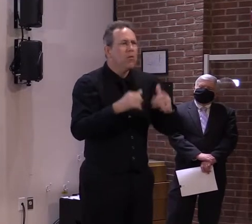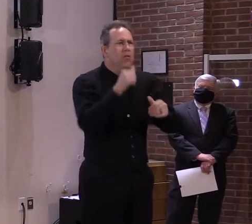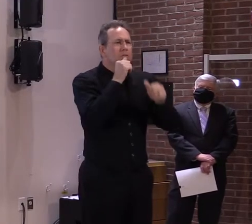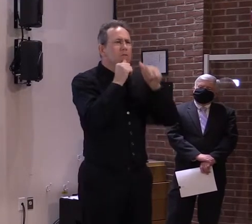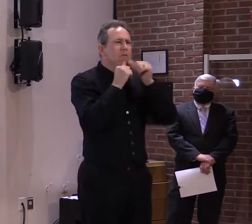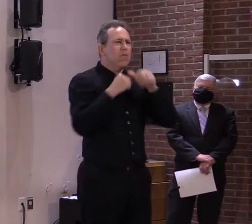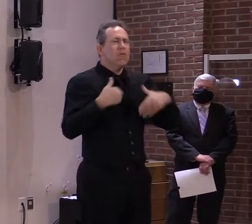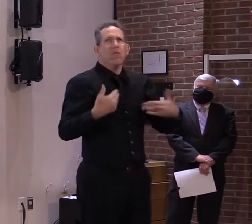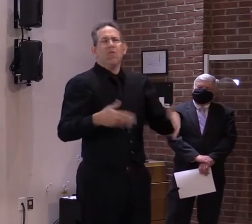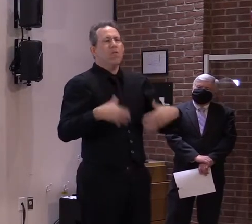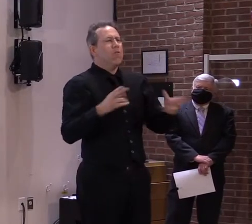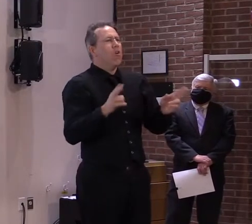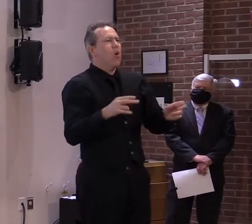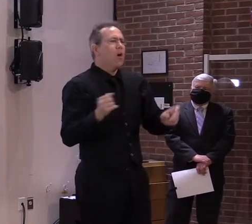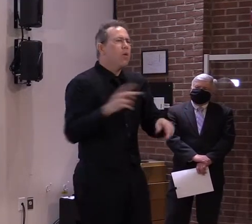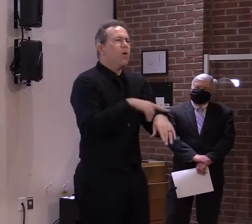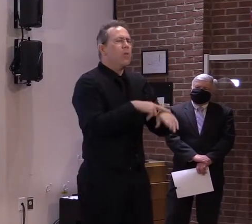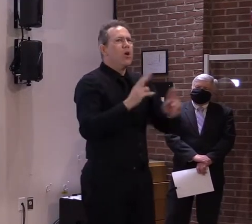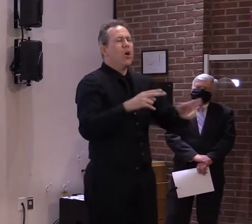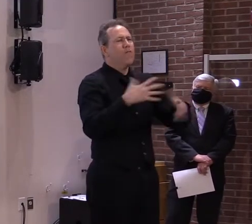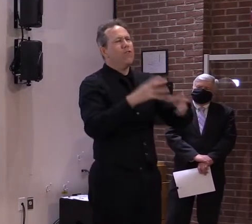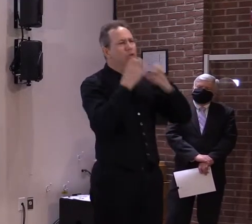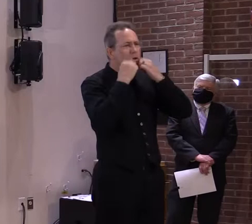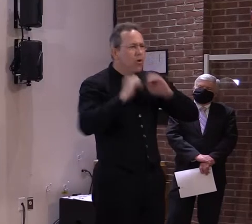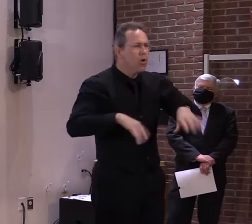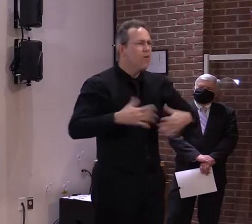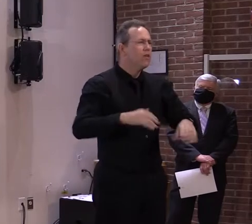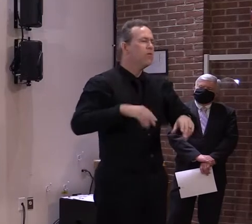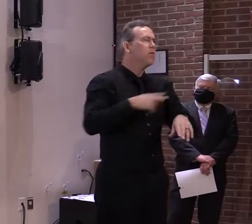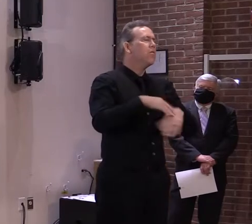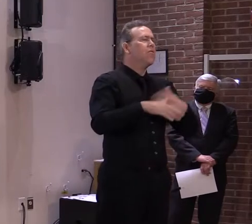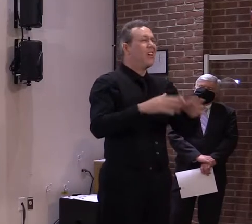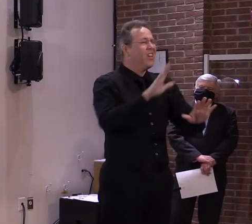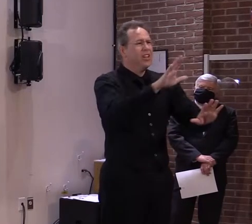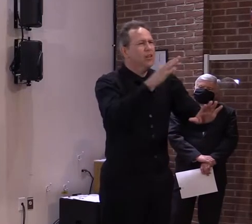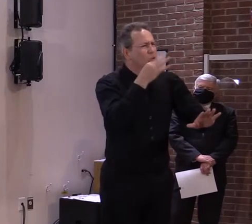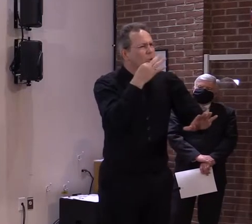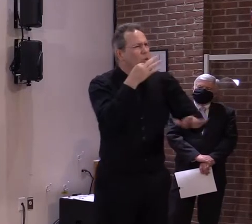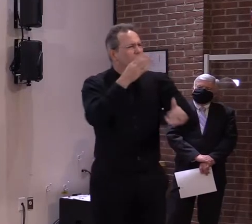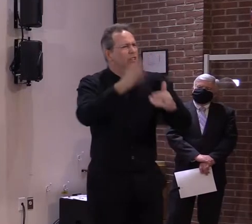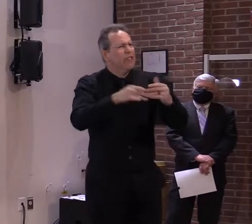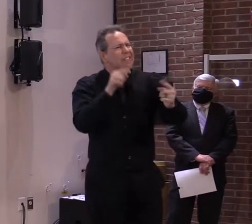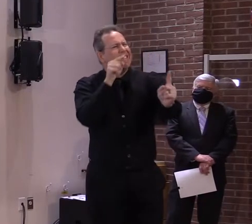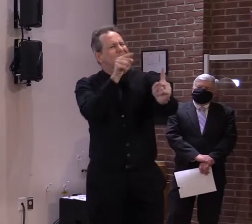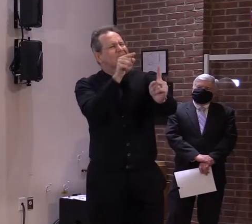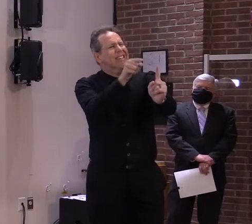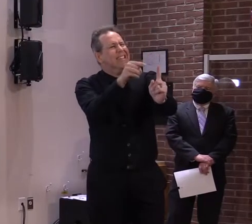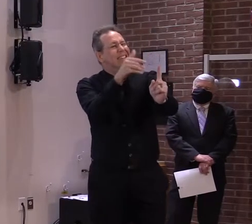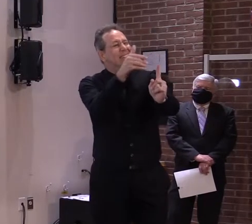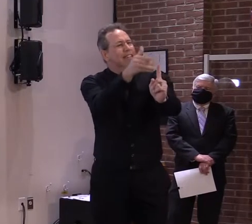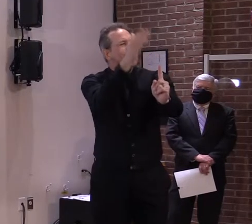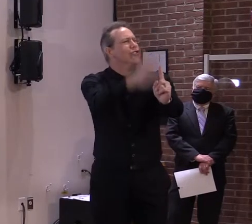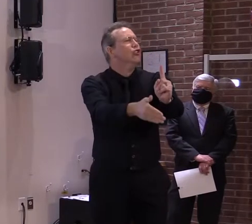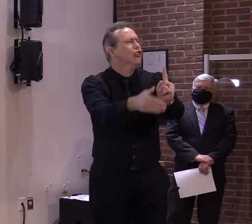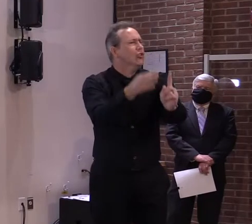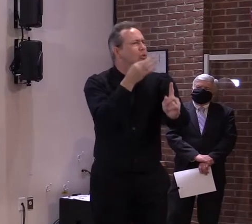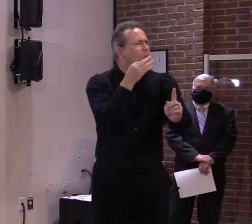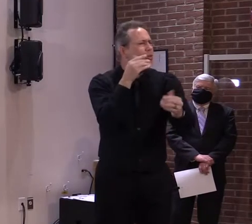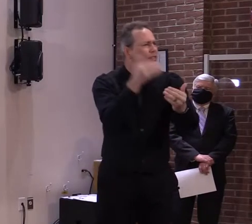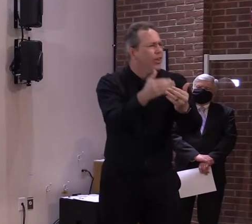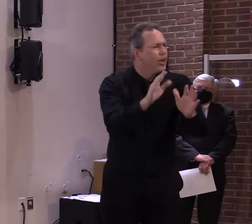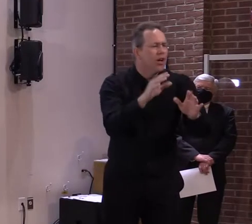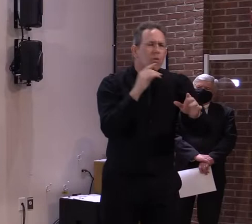sight, but we need to dig deep to find the strength and perseverance to get through the next 90